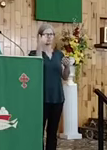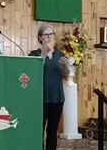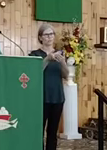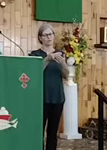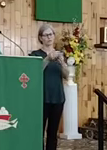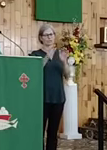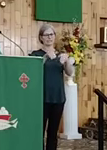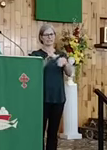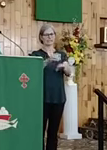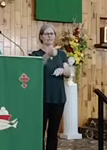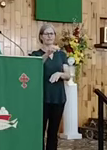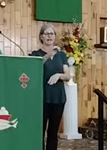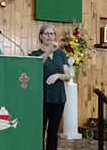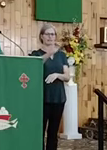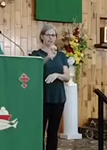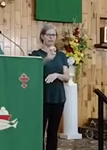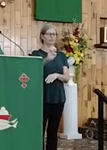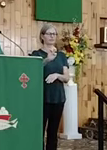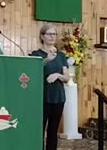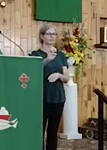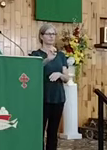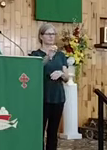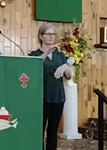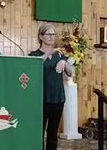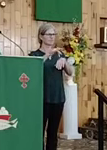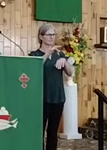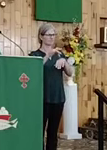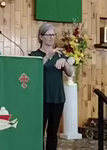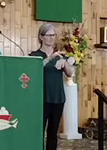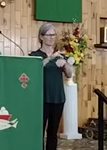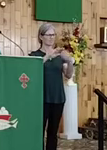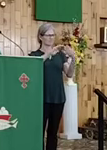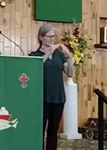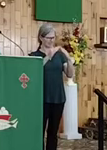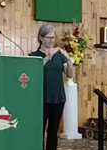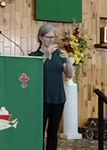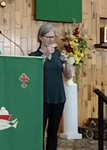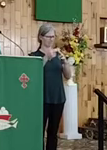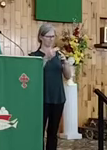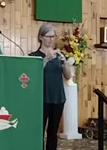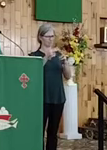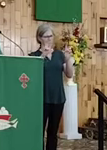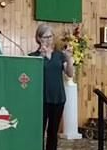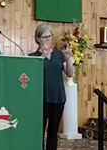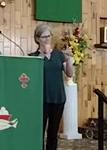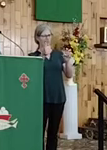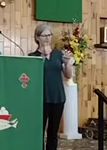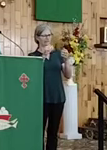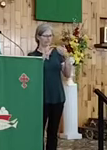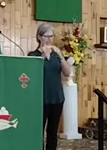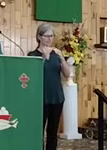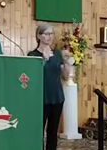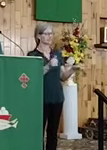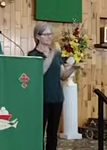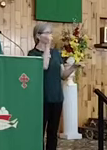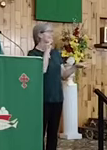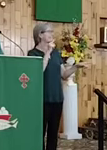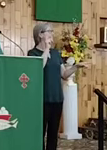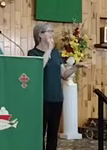Galilee. He went into the district of the Decapolis, and people brought to him a deaf man who had a